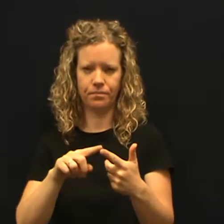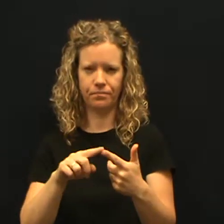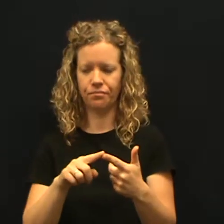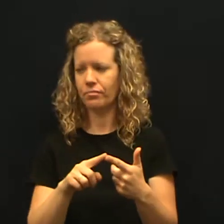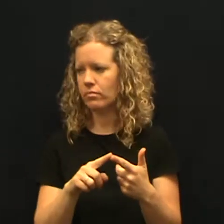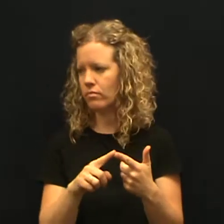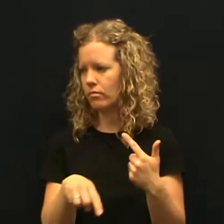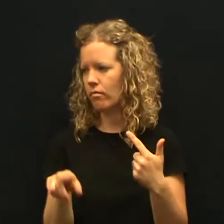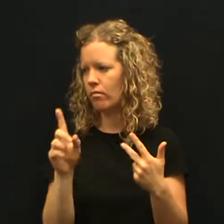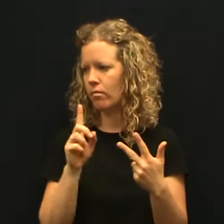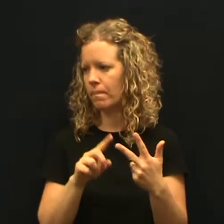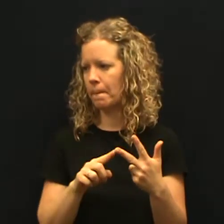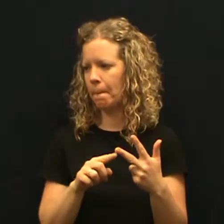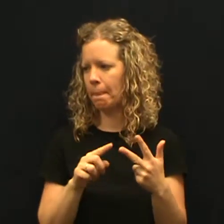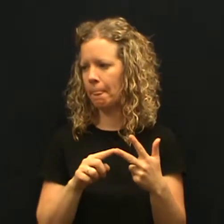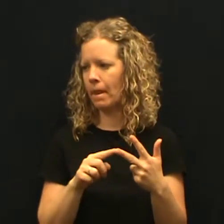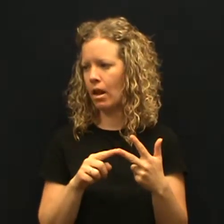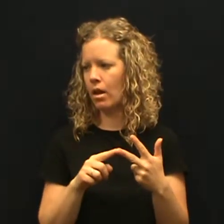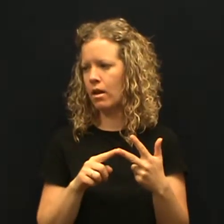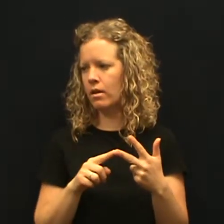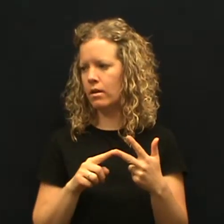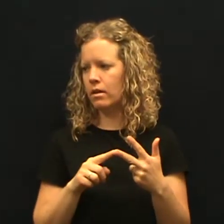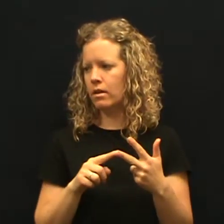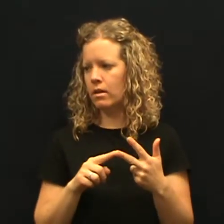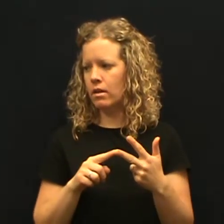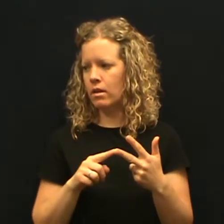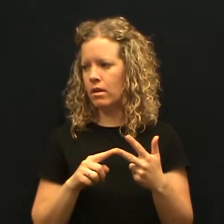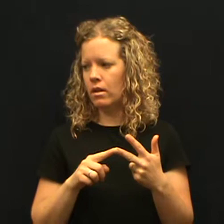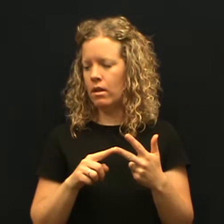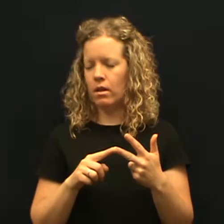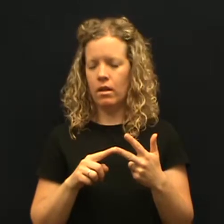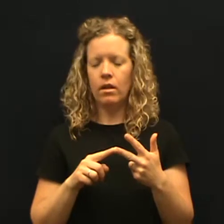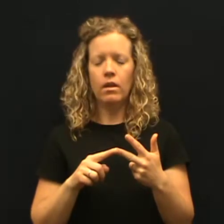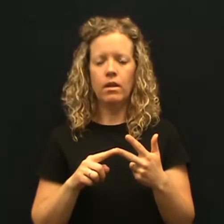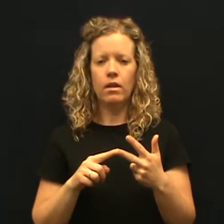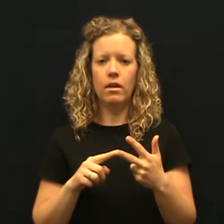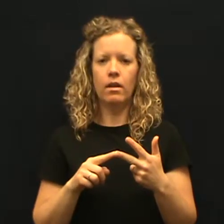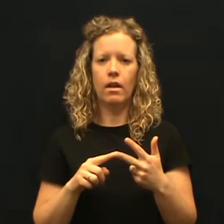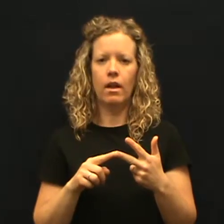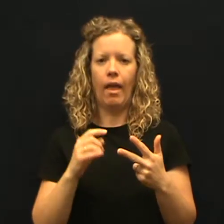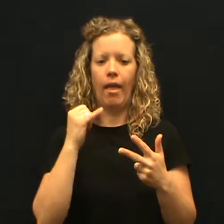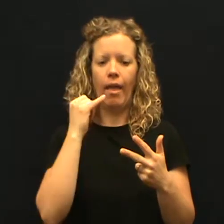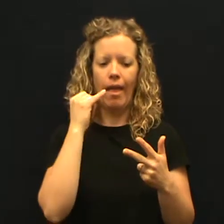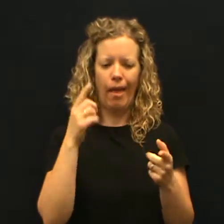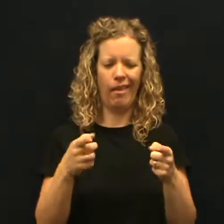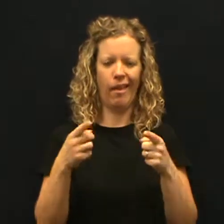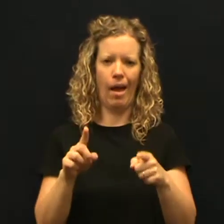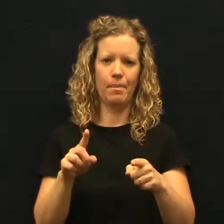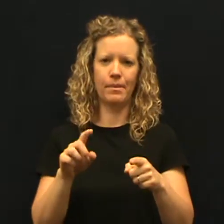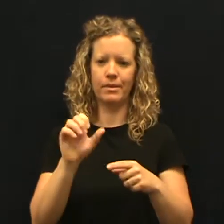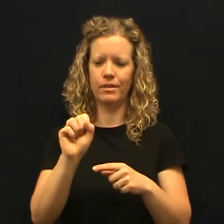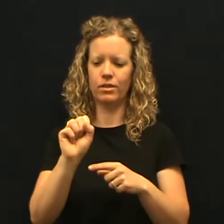And then we have this third thing. If we have shares outstanding, see the left side